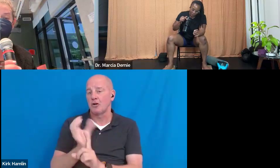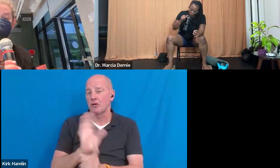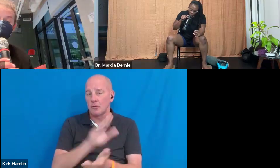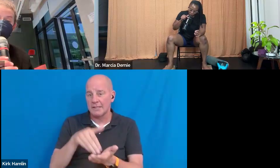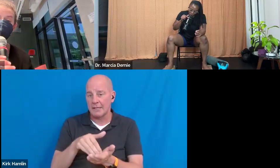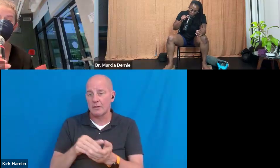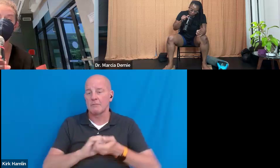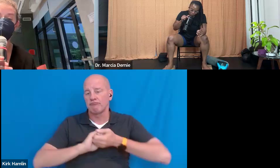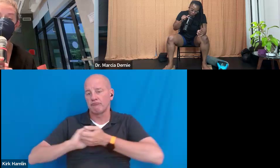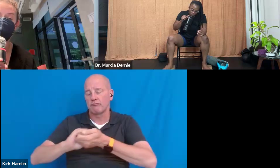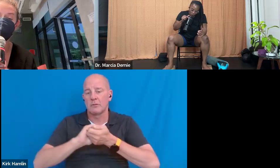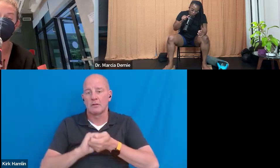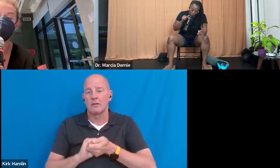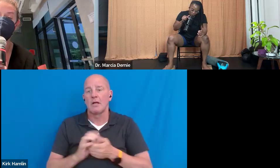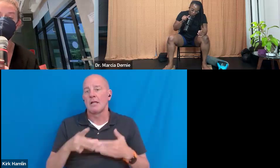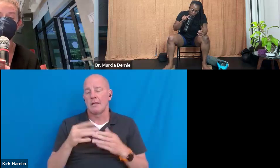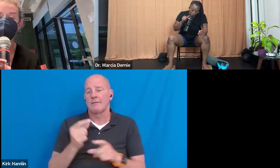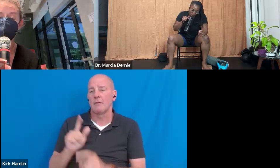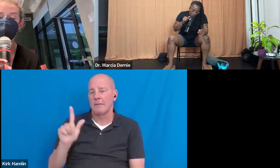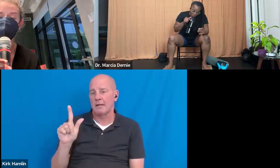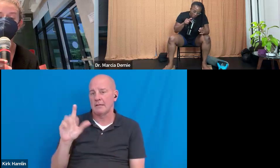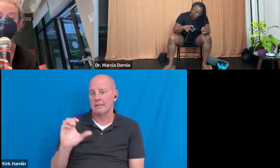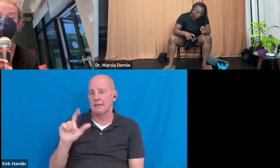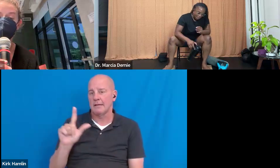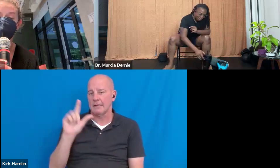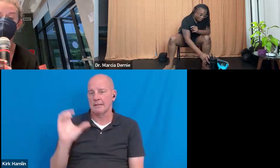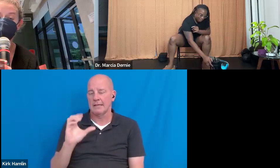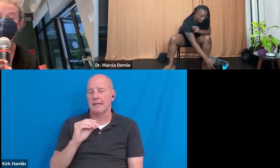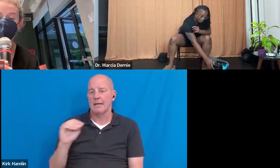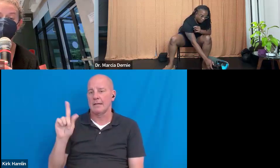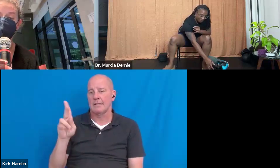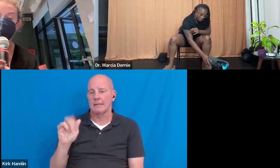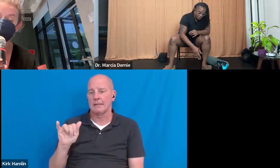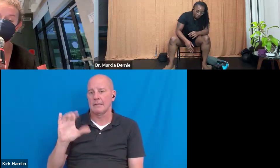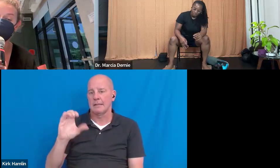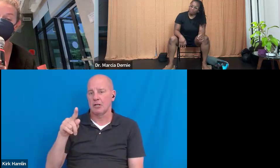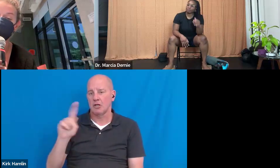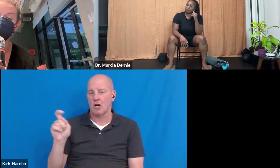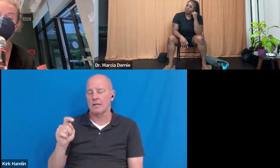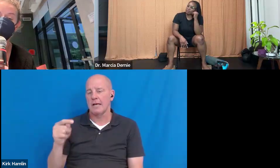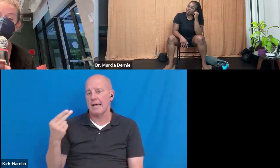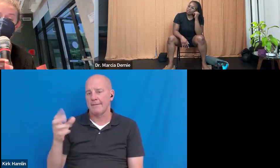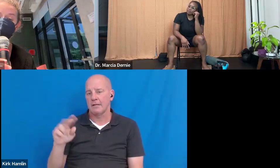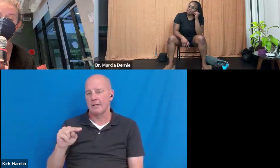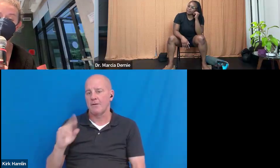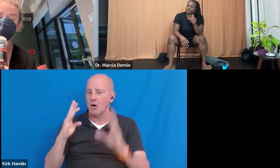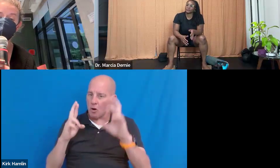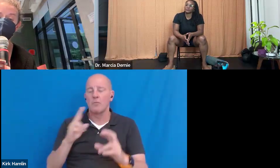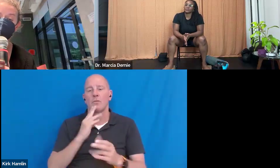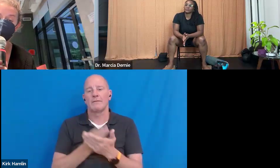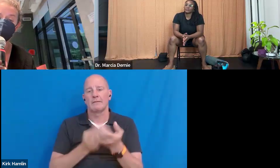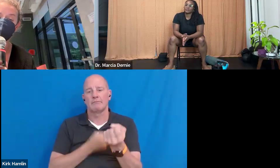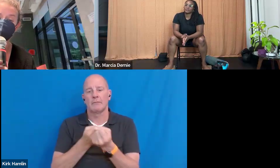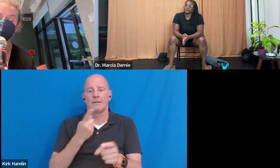Center is a collaboration led by LC and Lily Cox, Haven of Hope. with financial support from the City of San